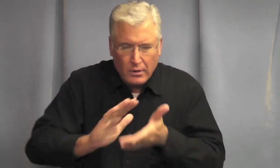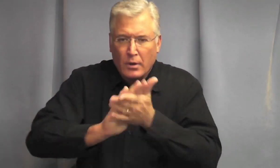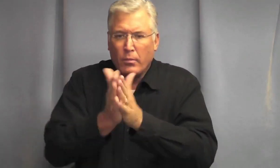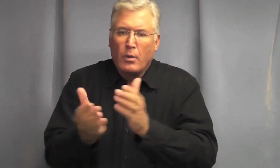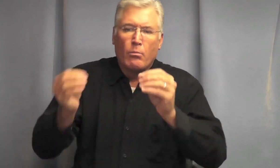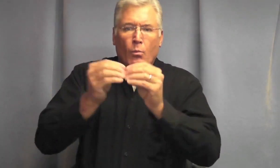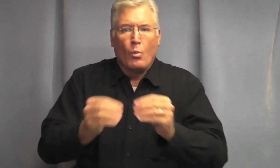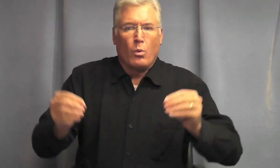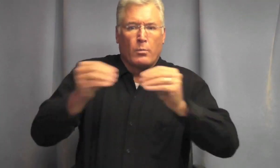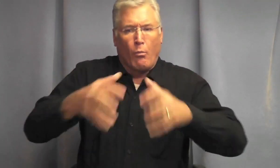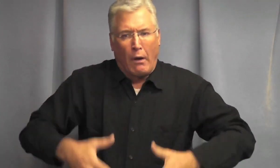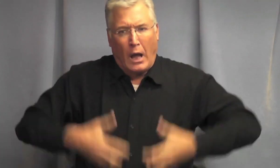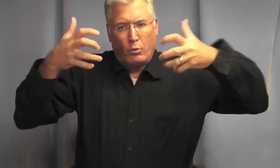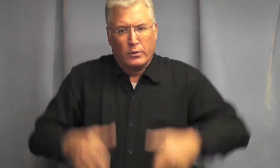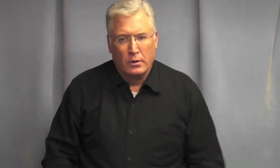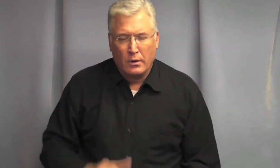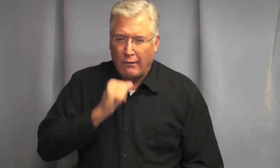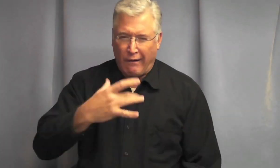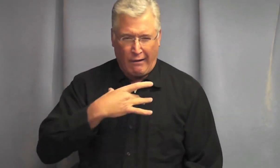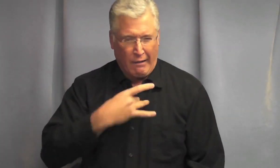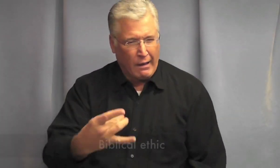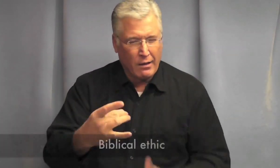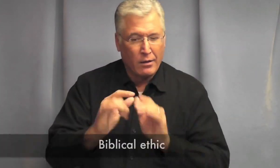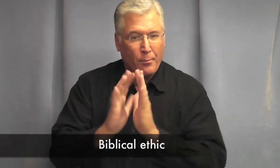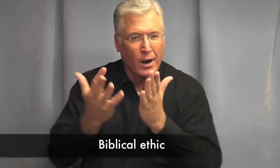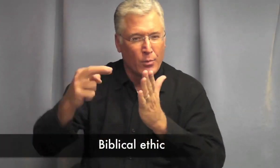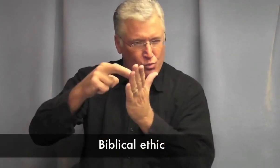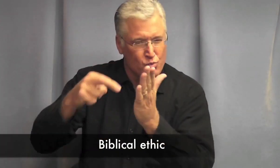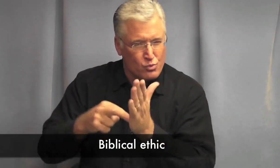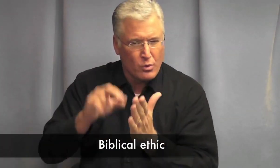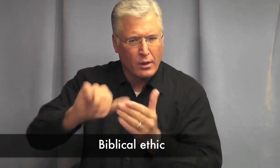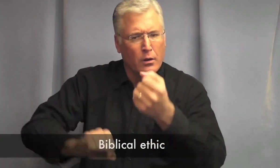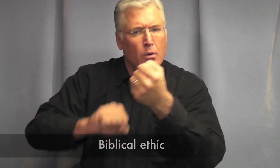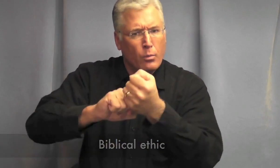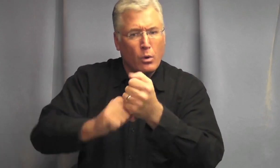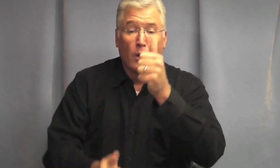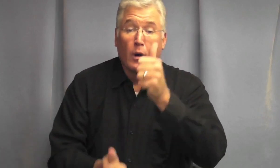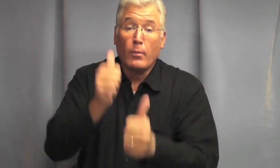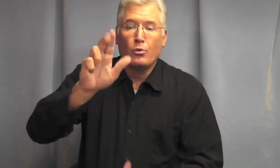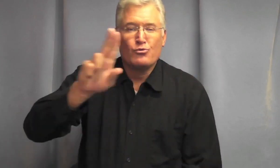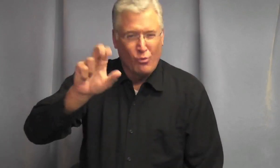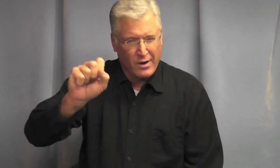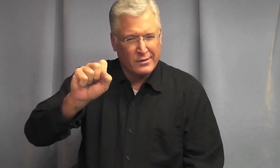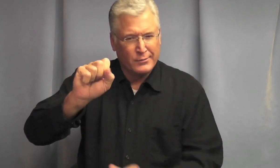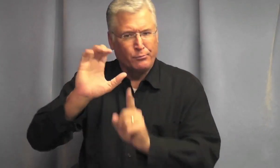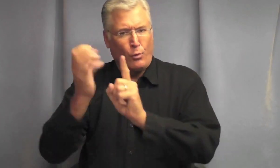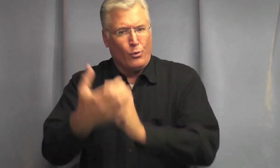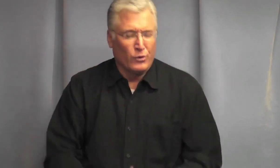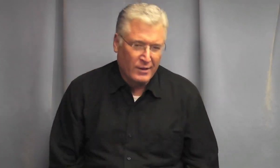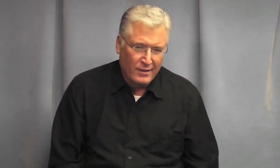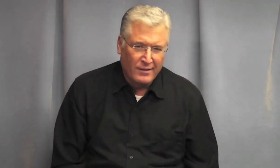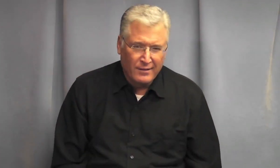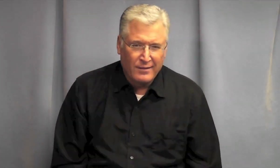was okay to become more and more in disregard for the Bible and the biblical ethic.